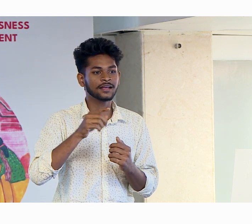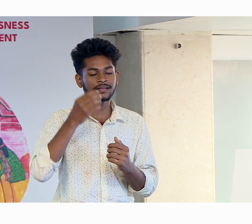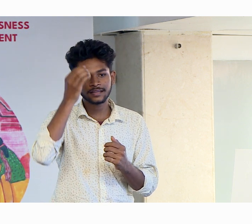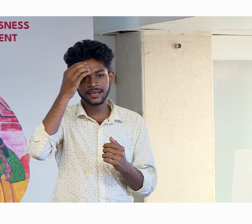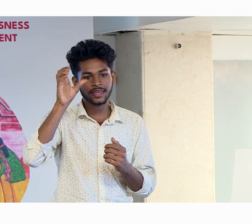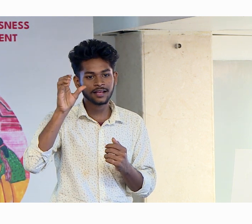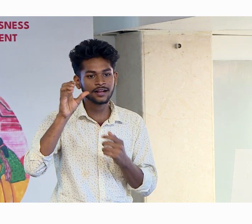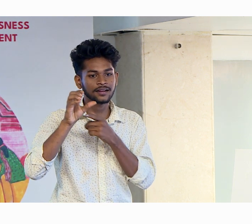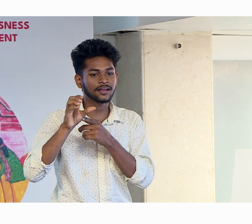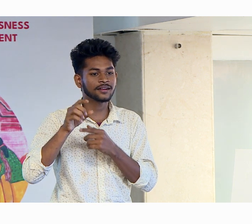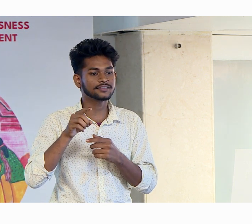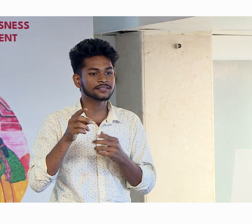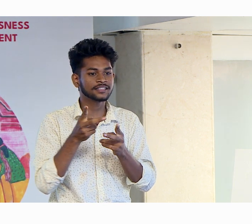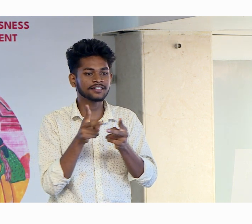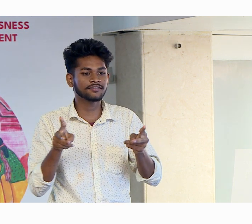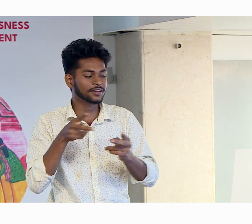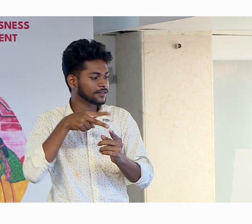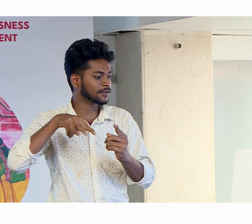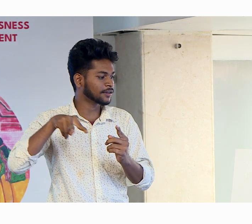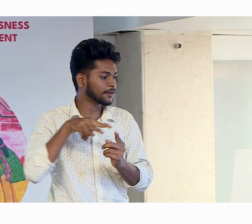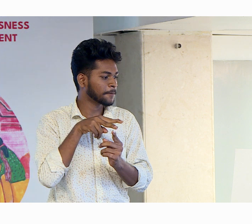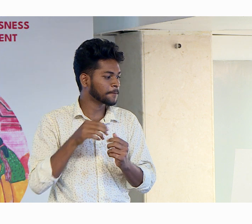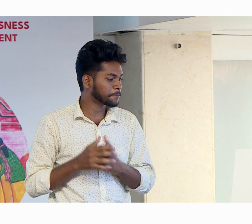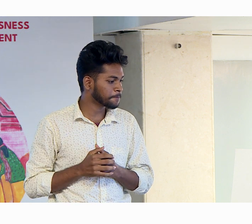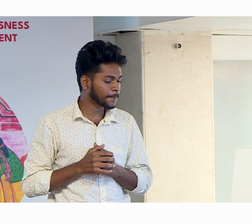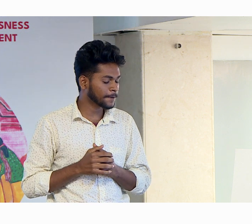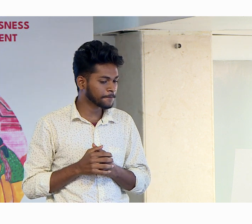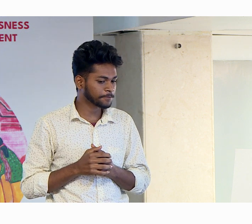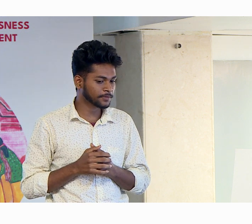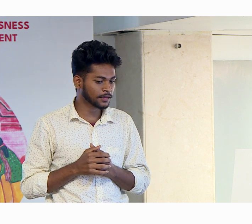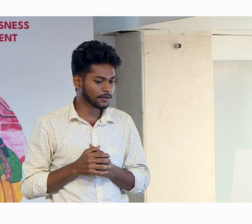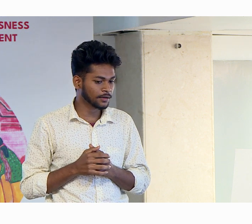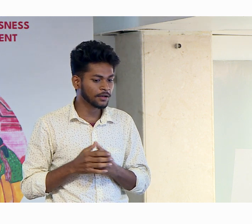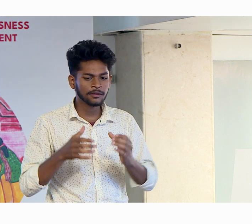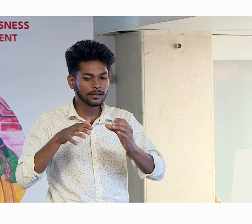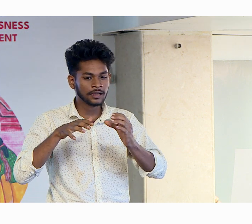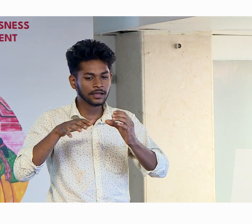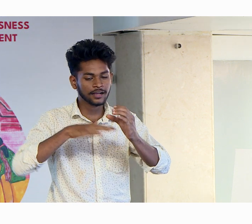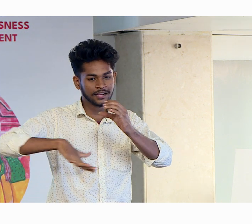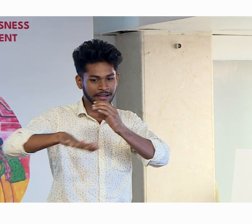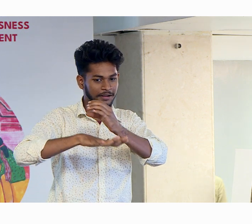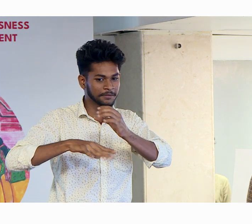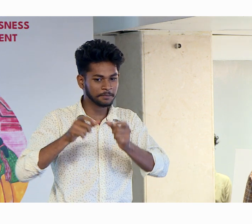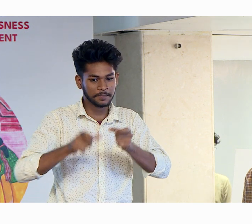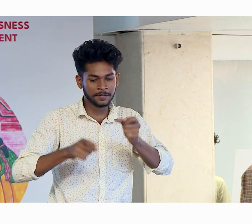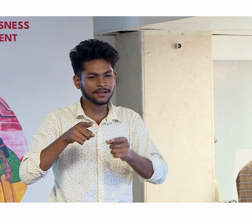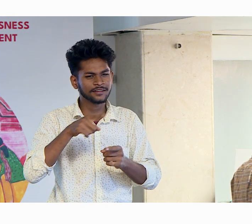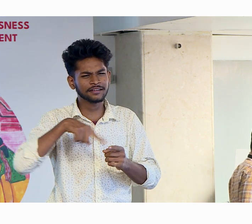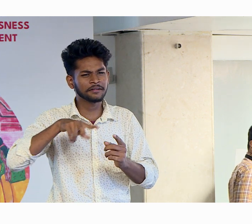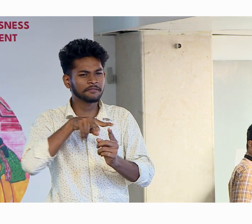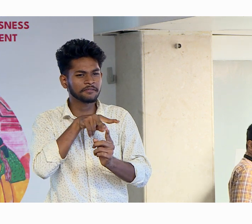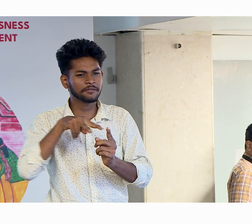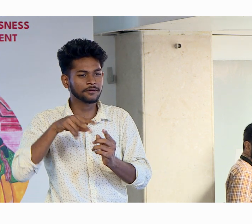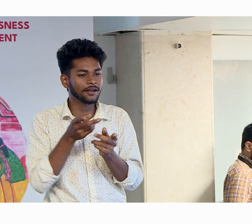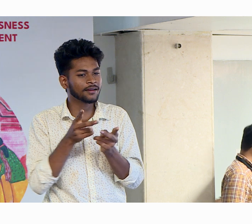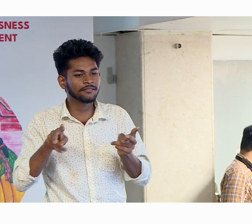to try a new treatment, and I'm sorry to use the word treatment because in the last session I think there was some question about whether that's the right way to